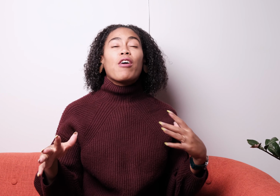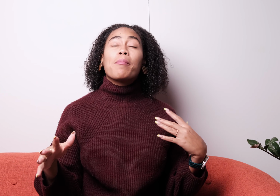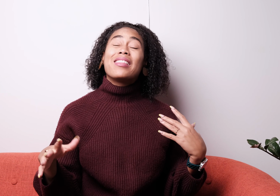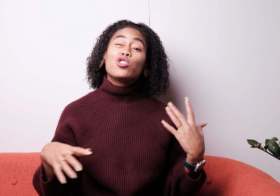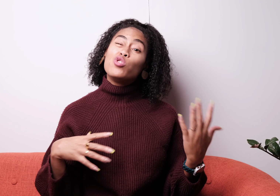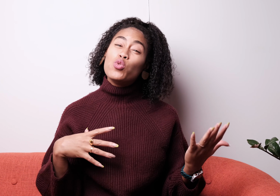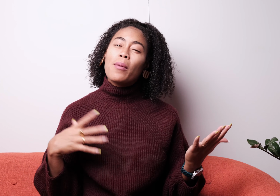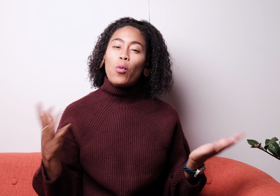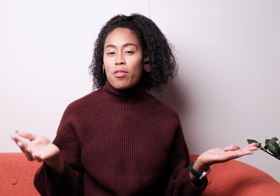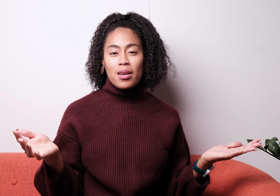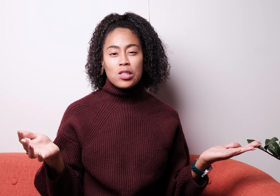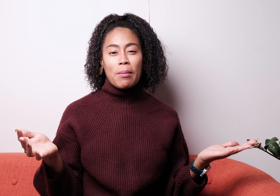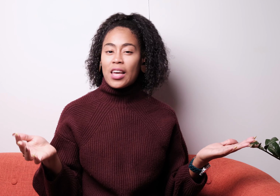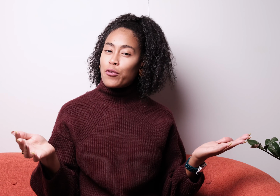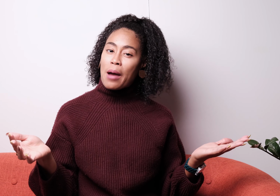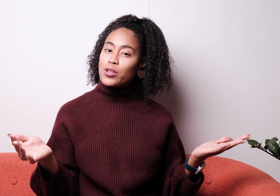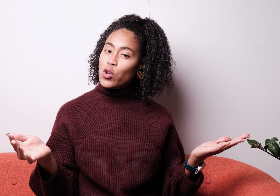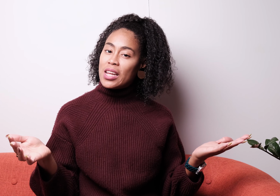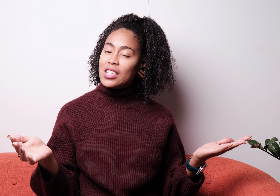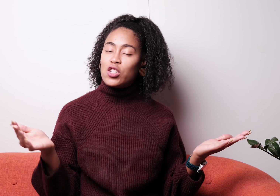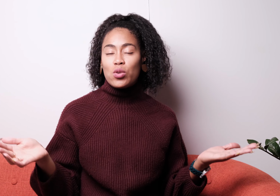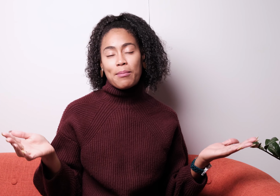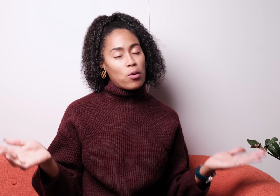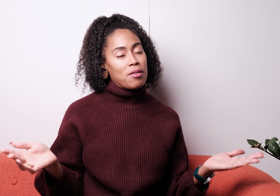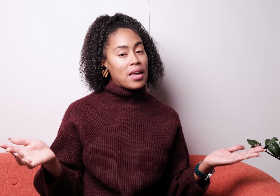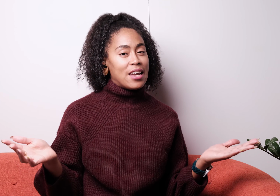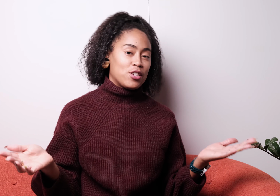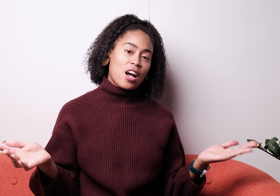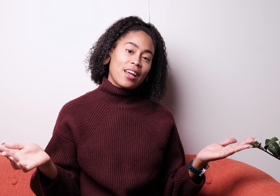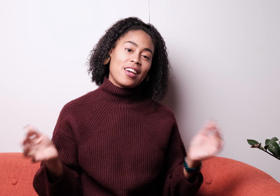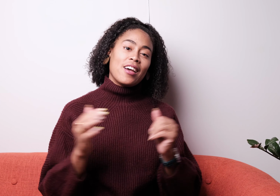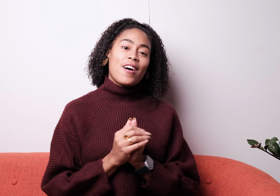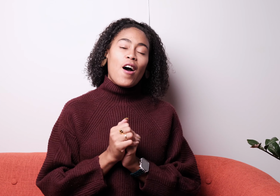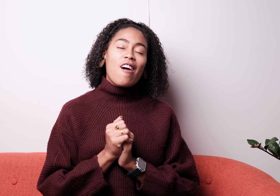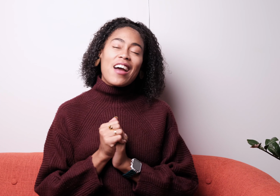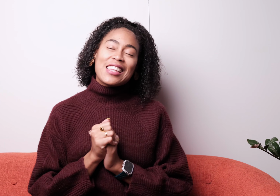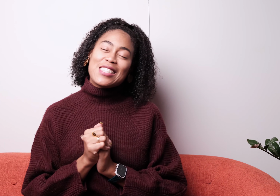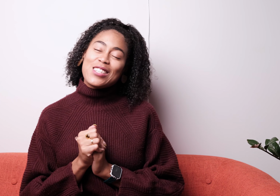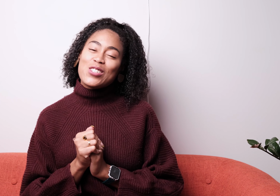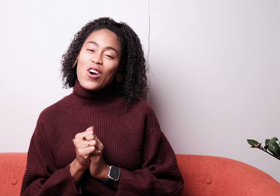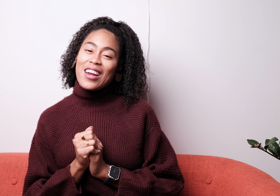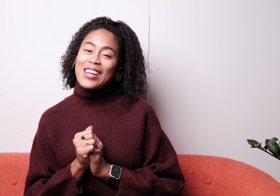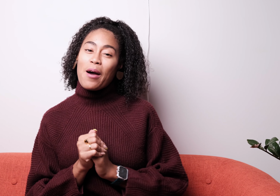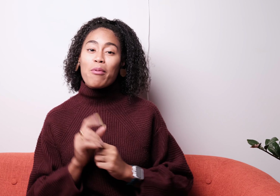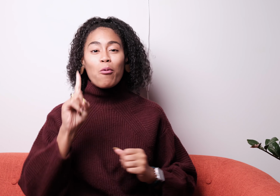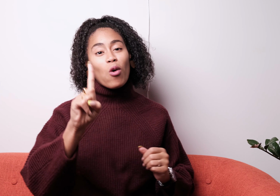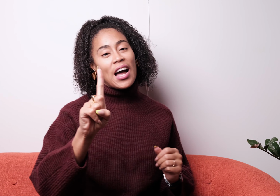recommend that you do them with me. So I'm going to give you an opportunity to do them with me each sign. All right, let's get started. Number 1